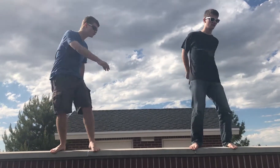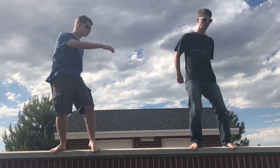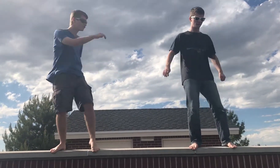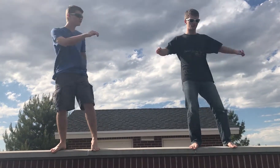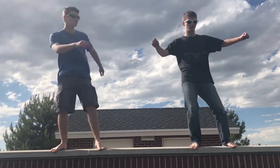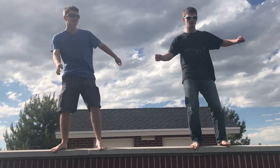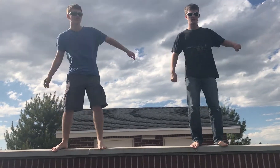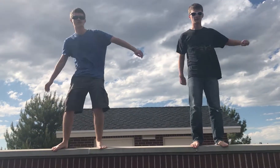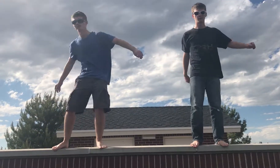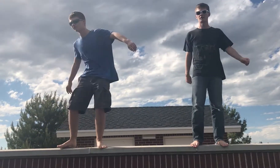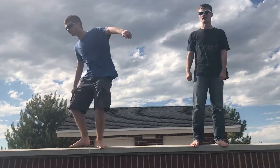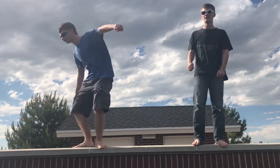How's that?